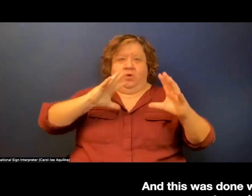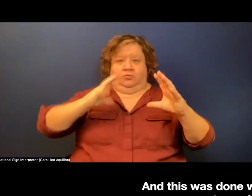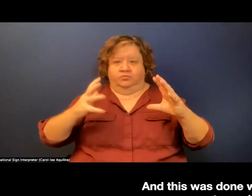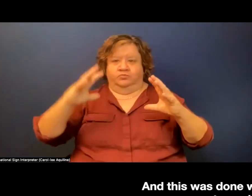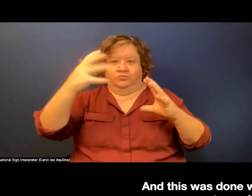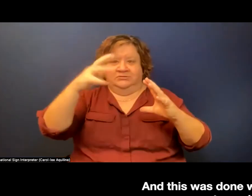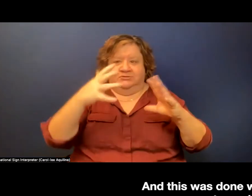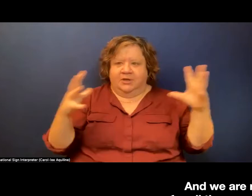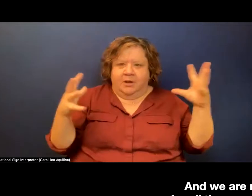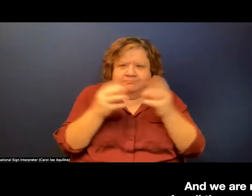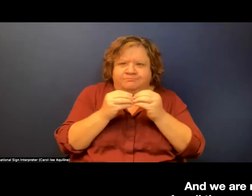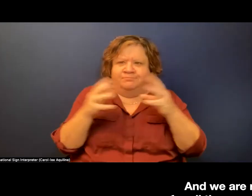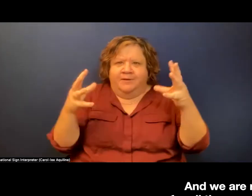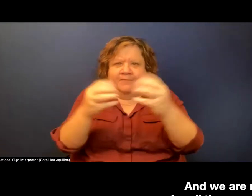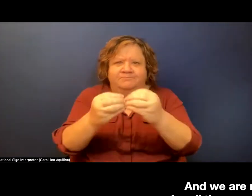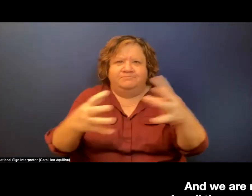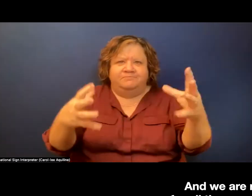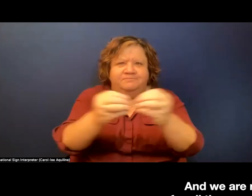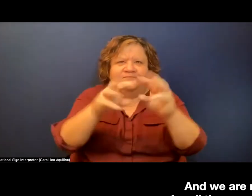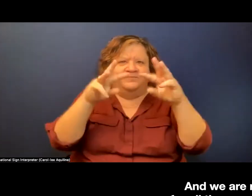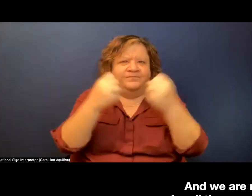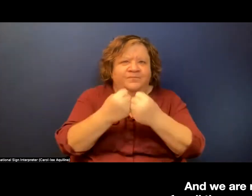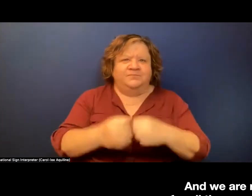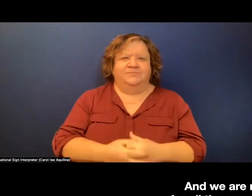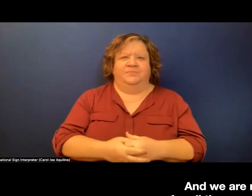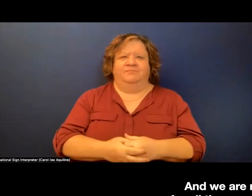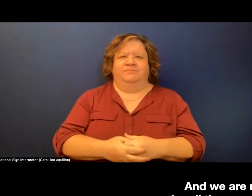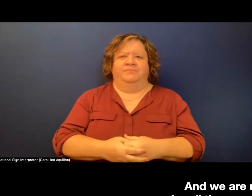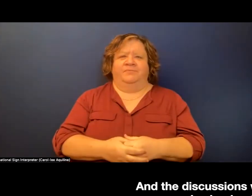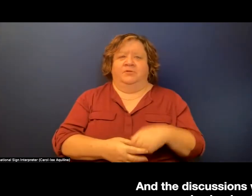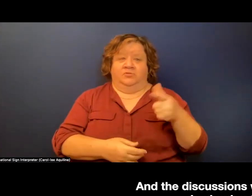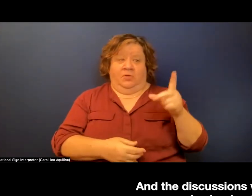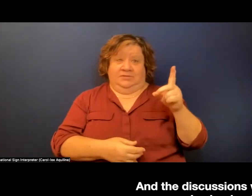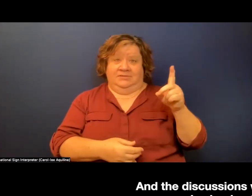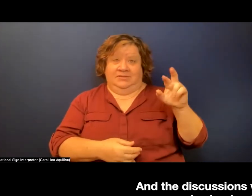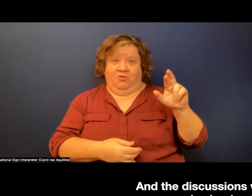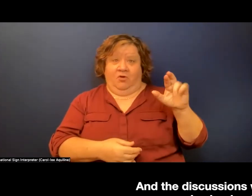partners, including the DRF. And we are really grateful for all the support that we